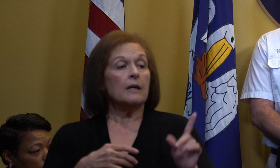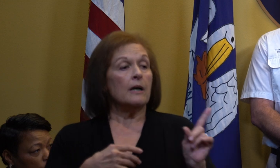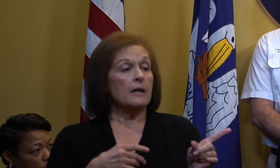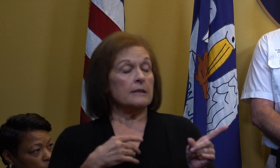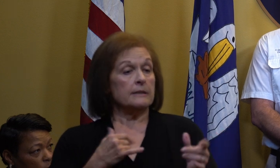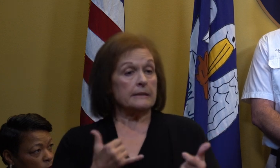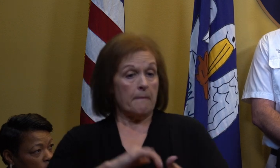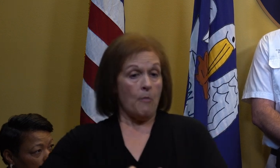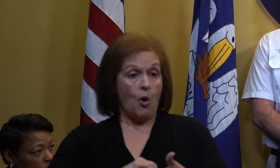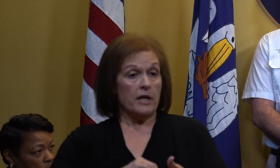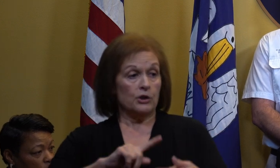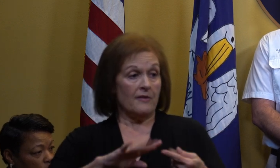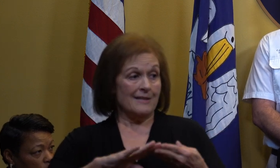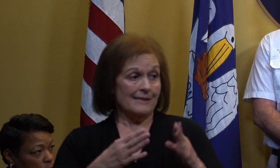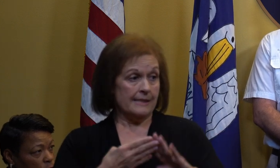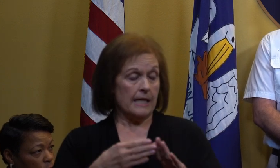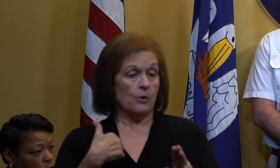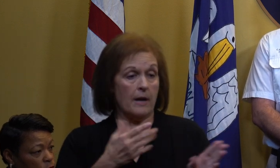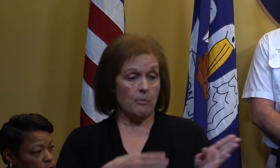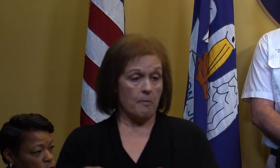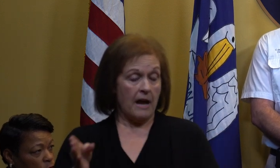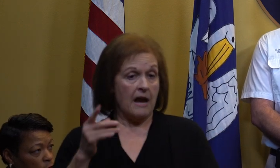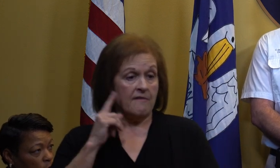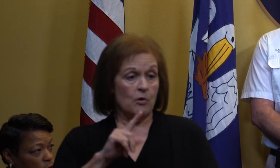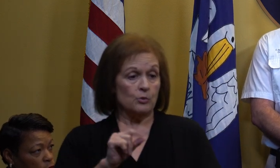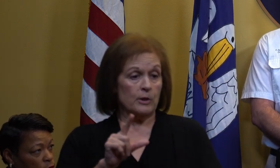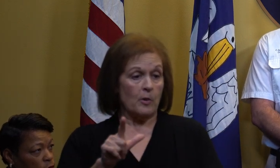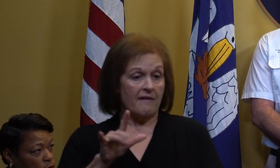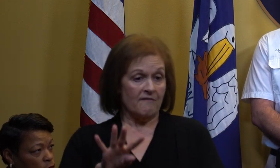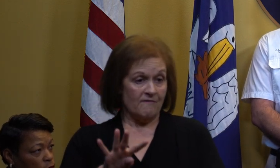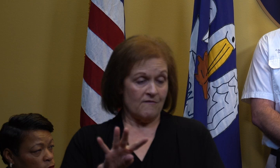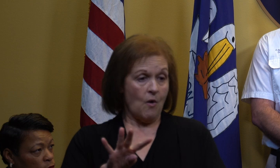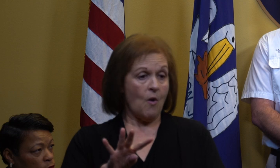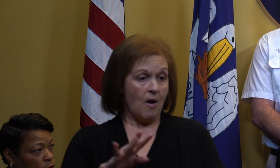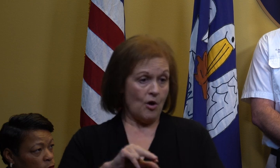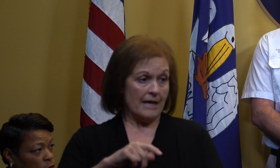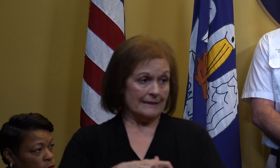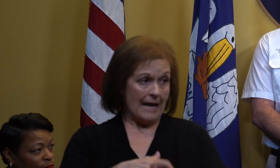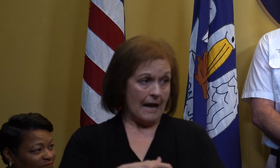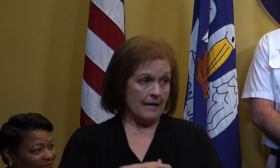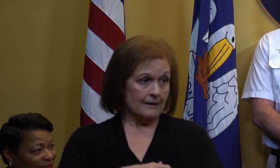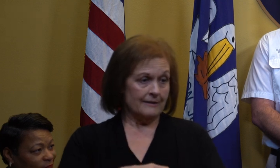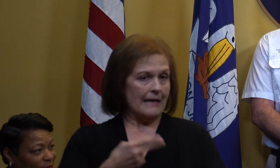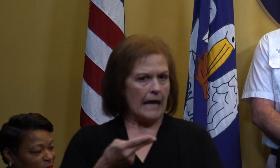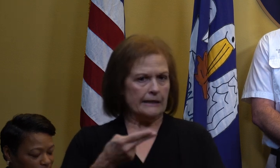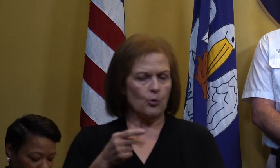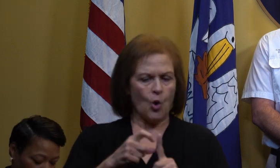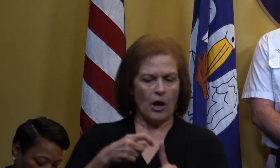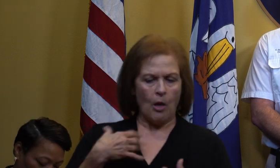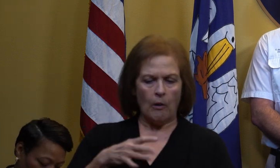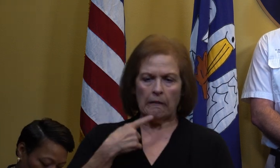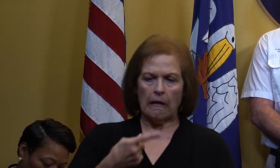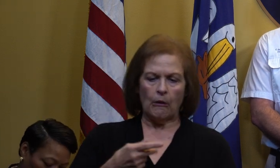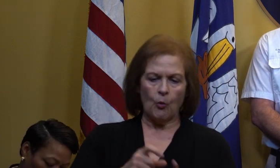as a partner to the city as we prepare for the 2024 H-word season. I never say the actual H-word, just we're ready